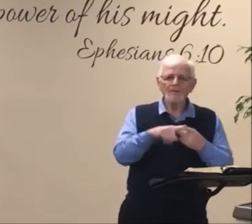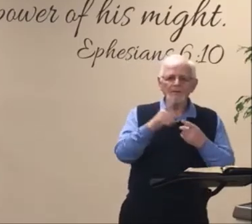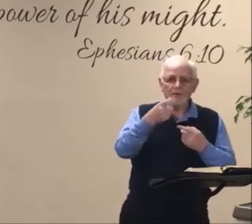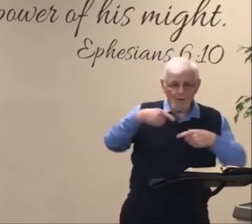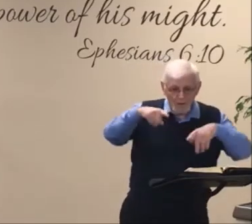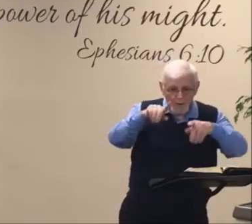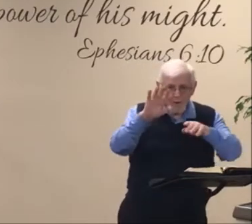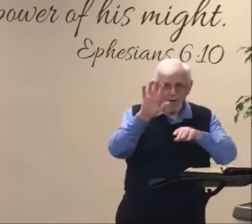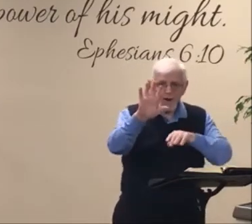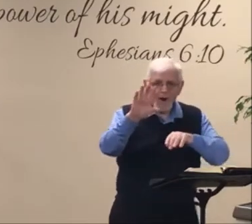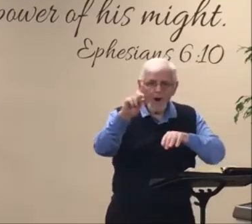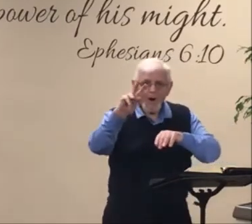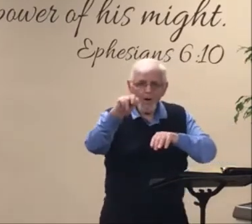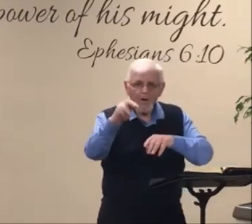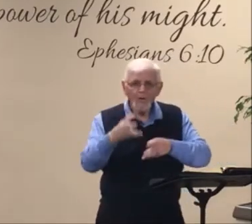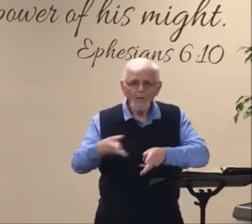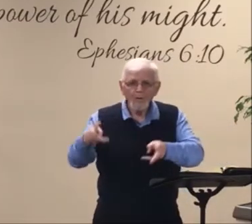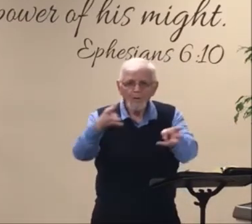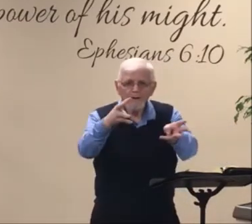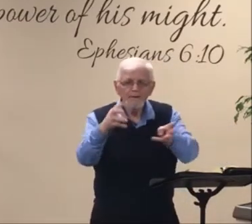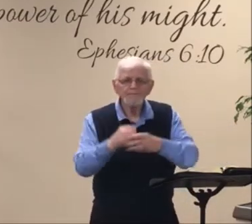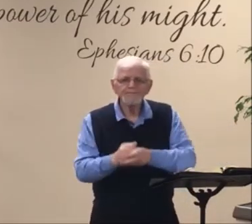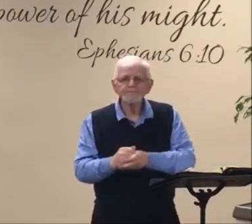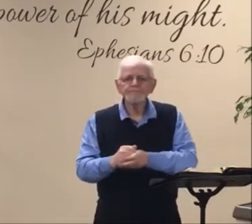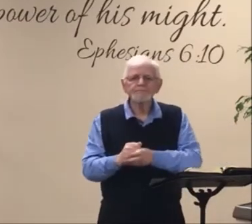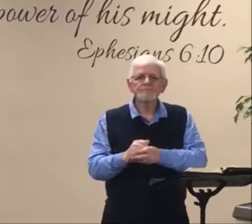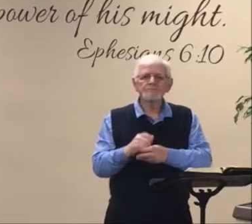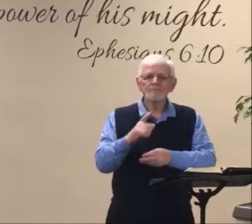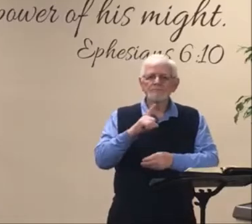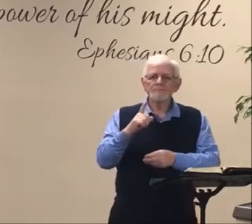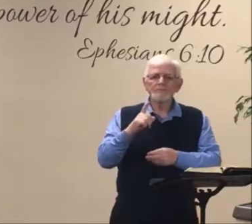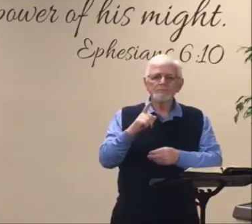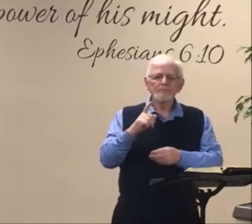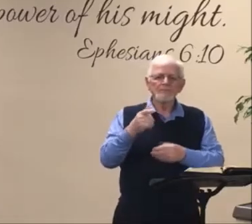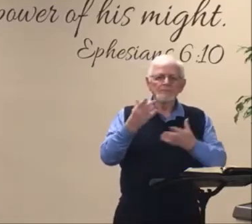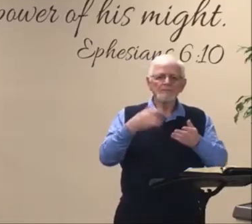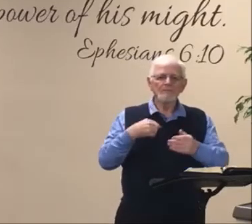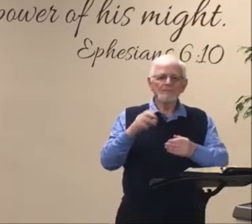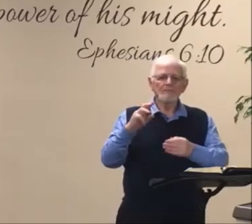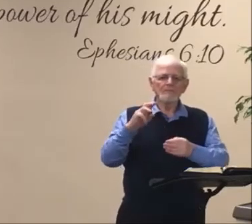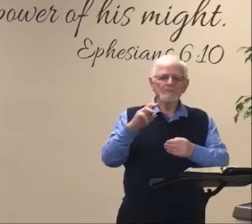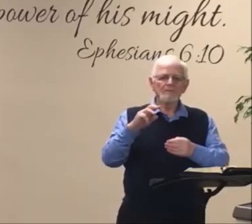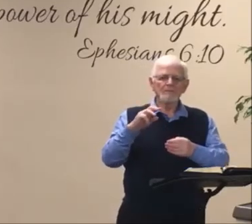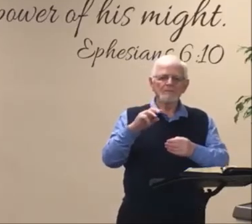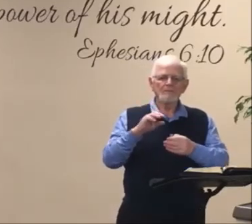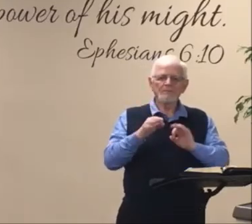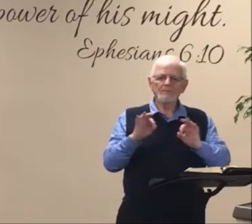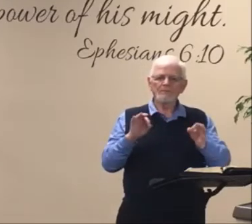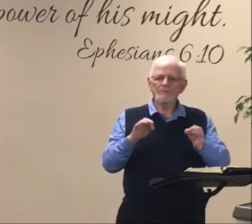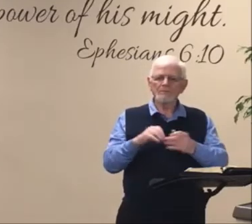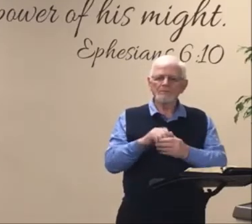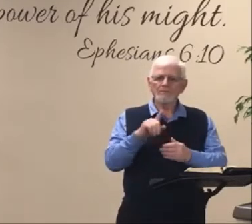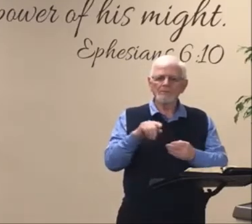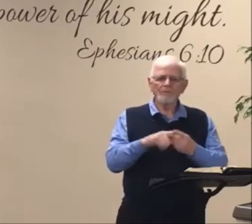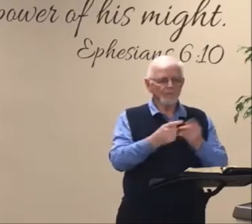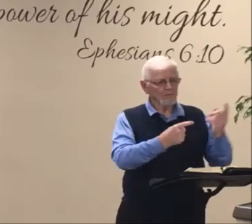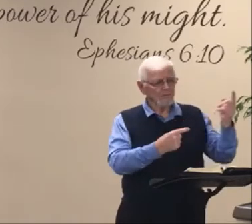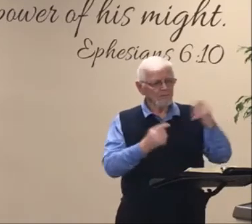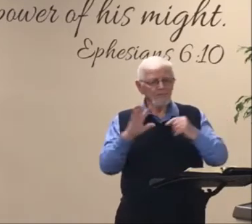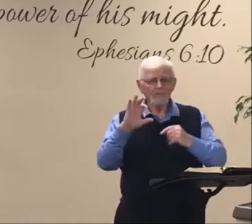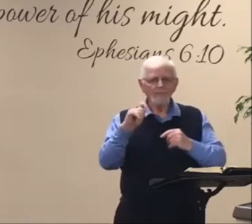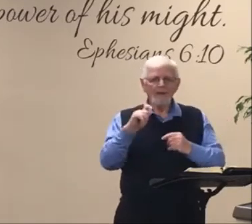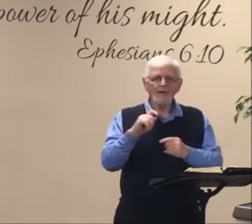Way? And the Lord gave me this message. I think it was about the exact amount of time that it took me to get back on the way that he wanted me the whole